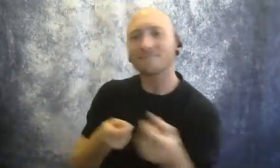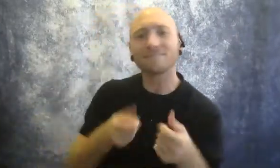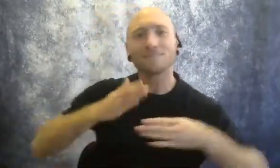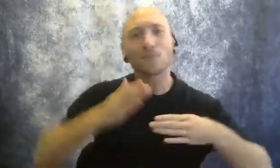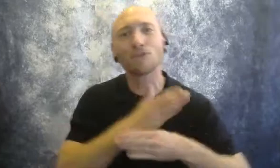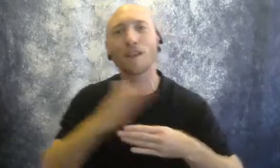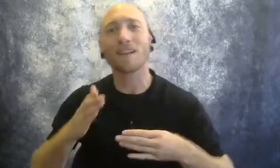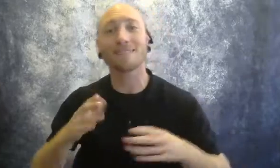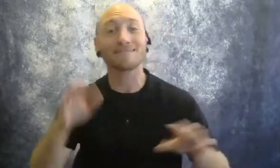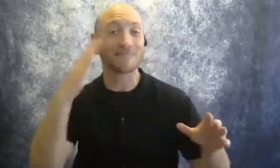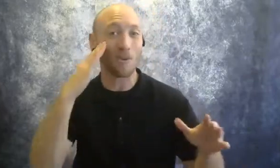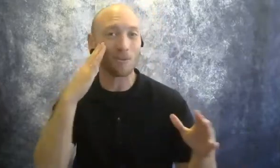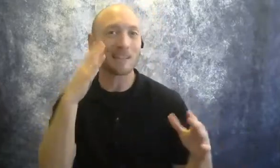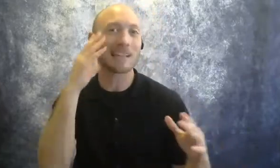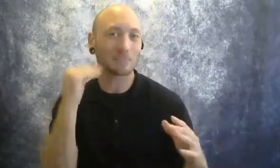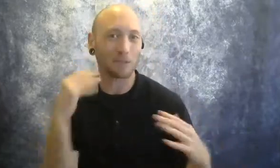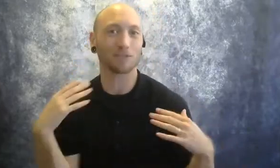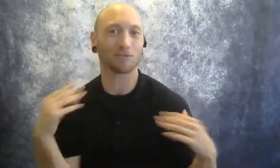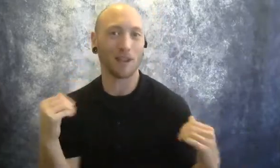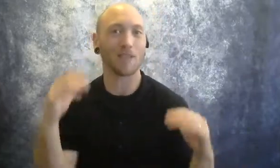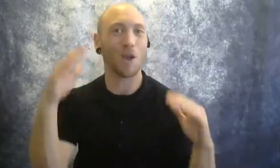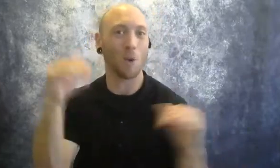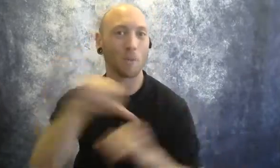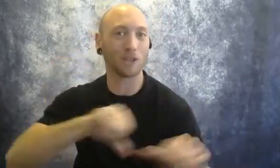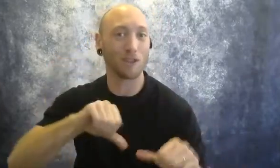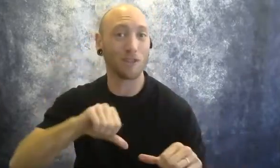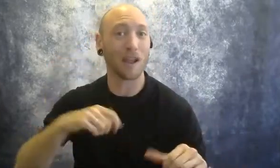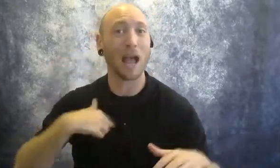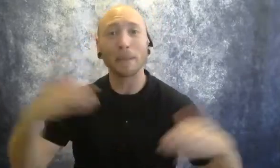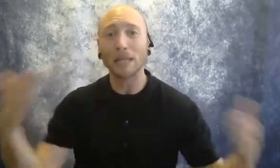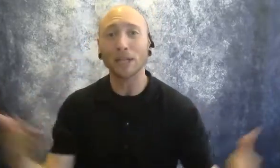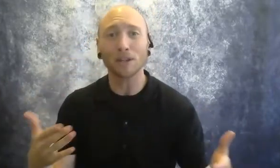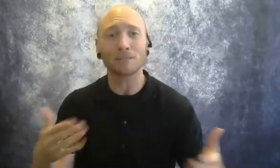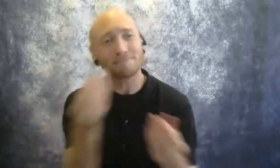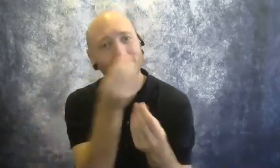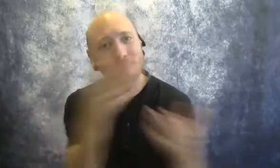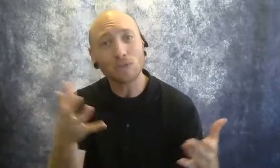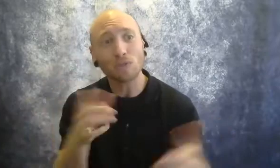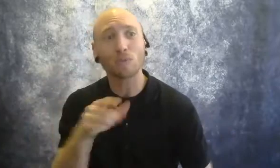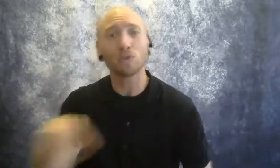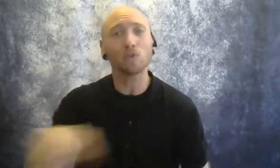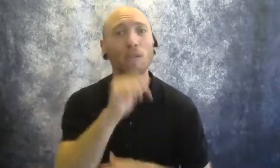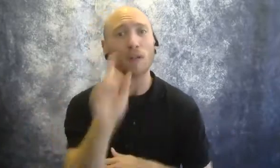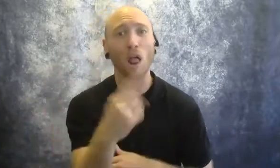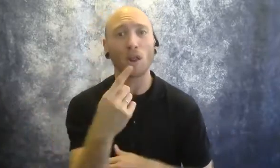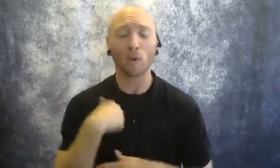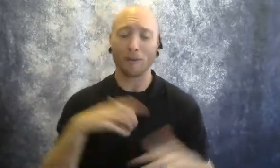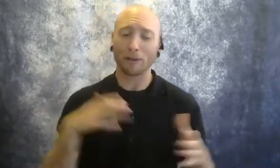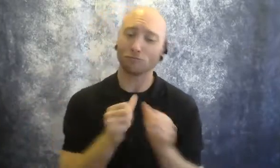along, to pull one another along, to share my experience, strength, and hope with you in love, to assure you that you're not